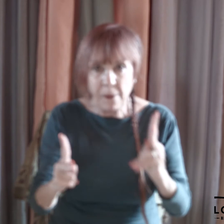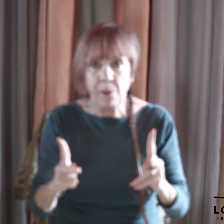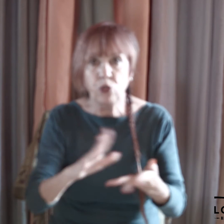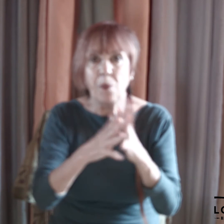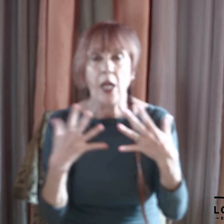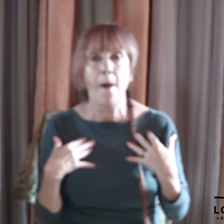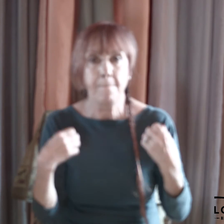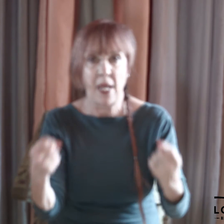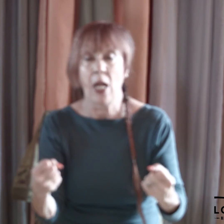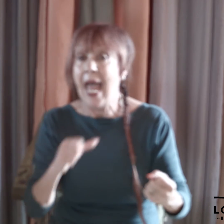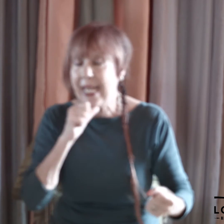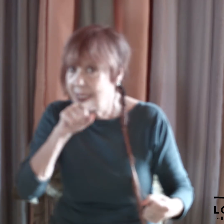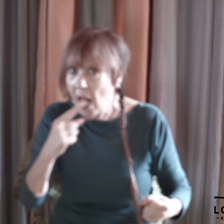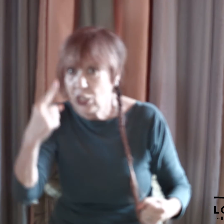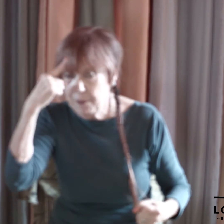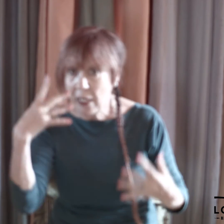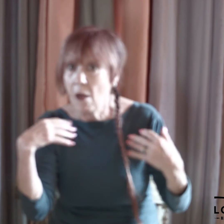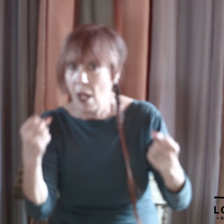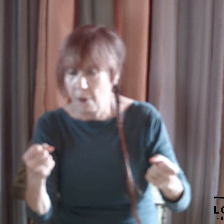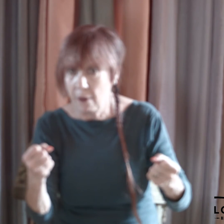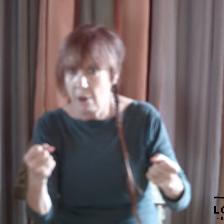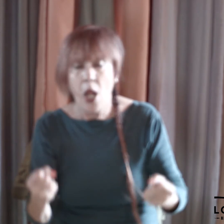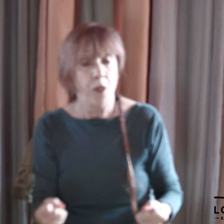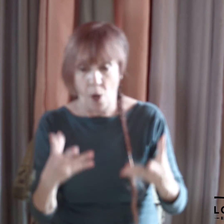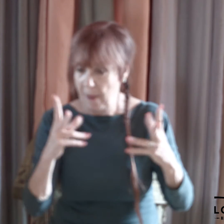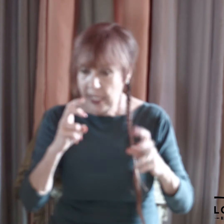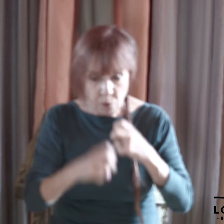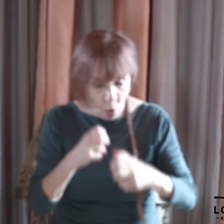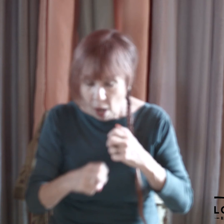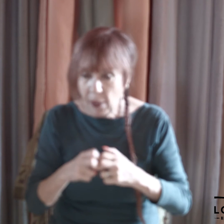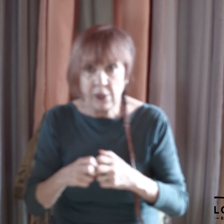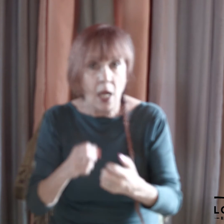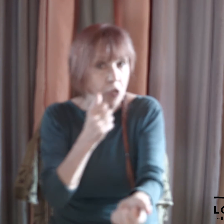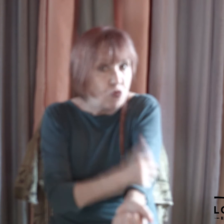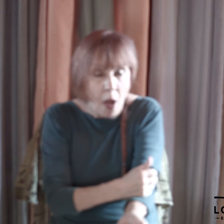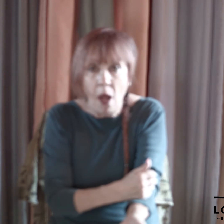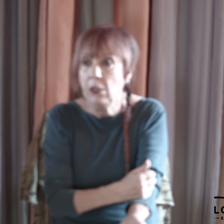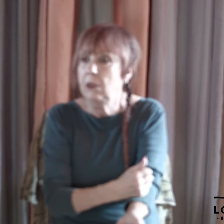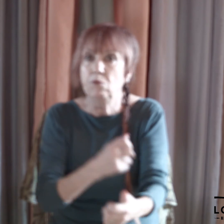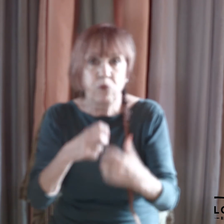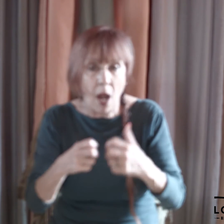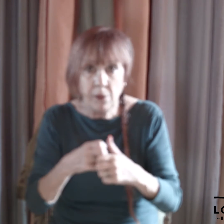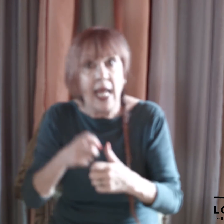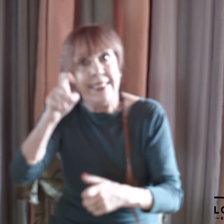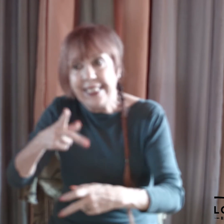it's not just those with mental health issues. There are many issues of substance use disorder that need treatment,